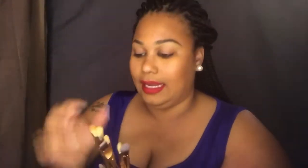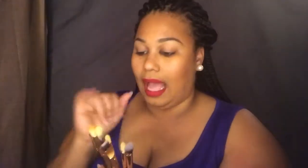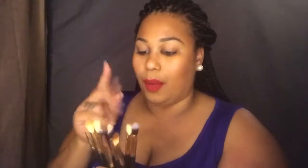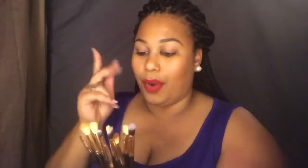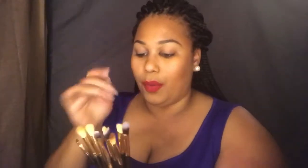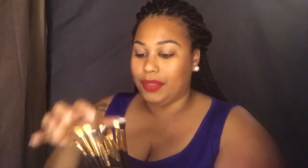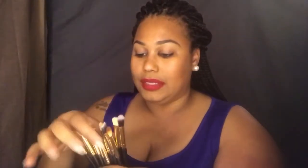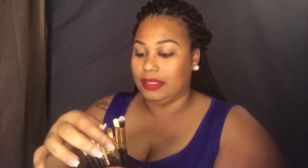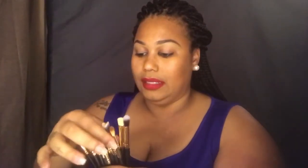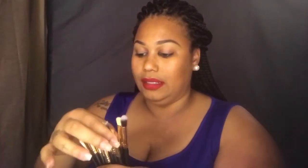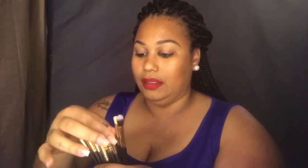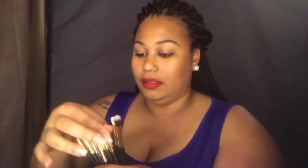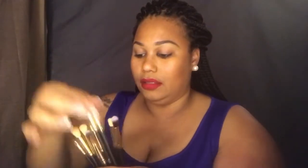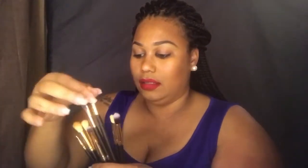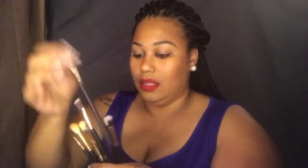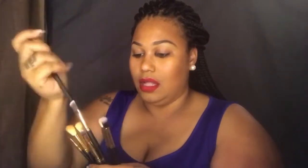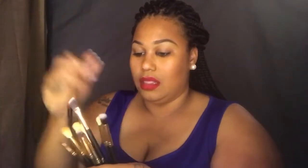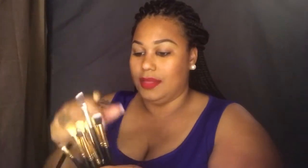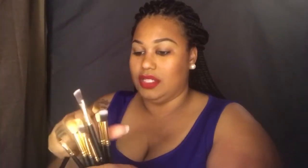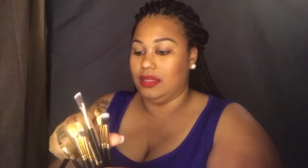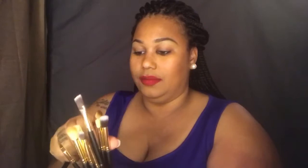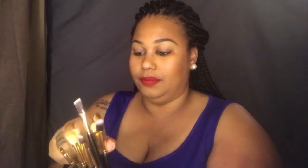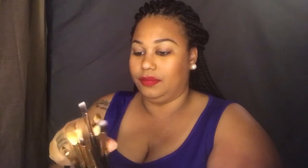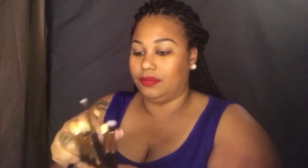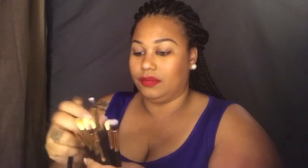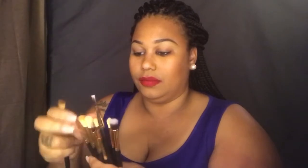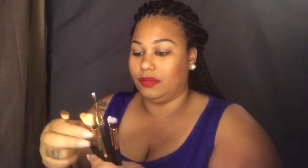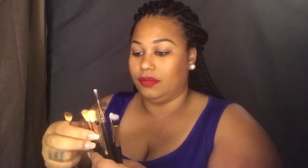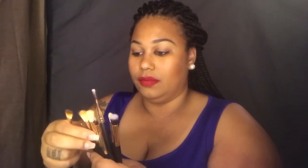I purposely, let me see.